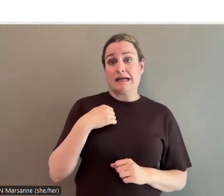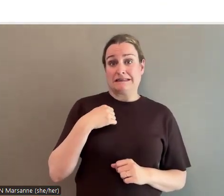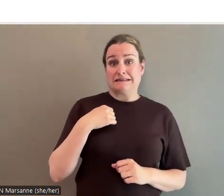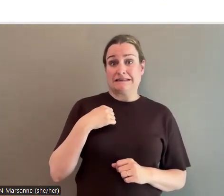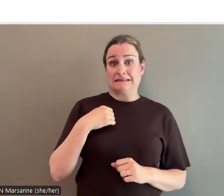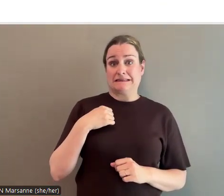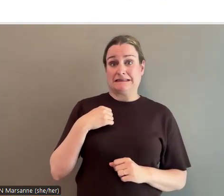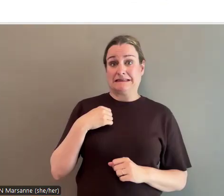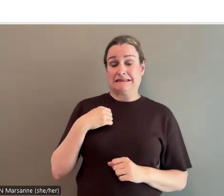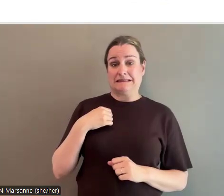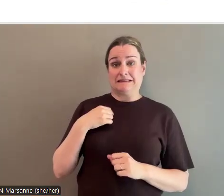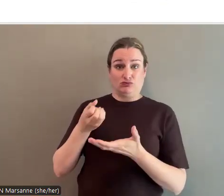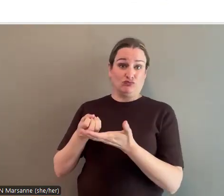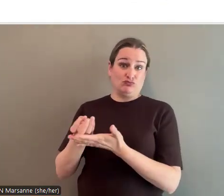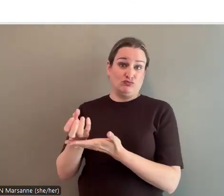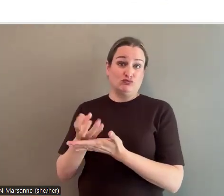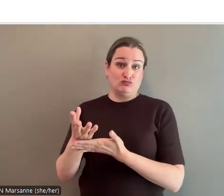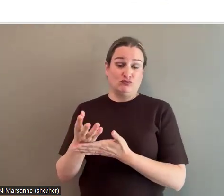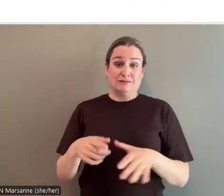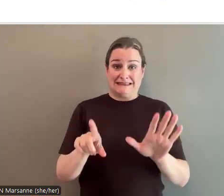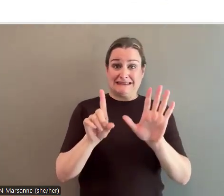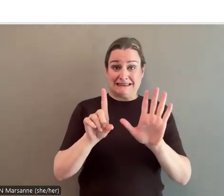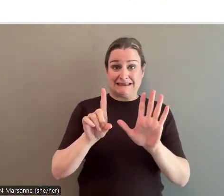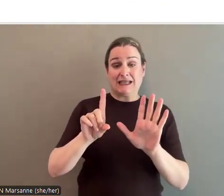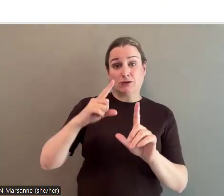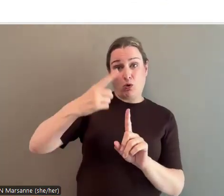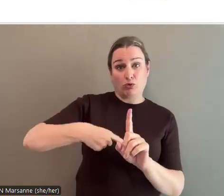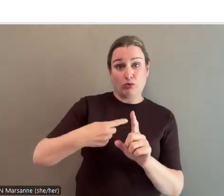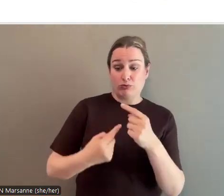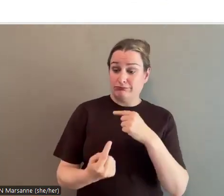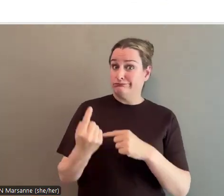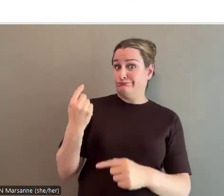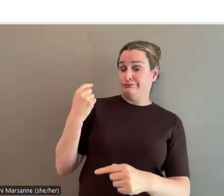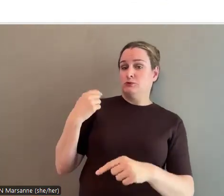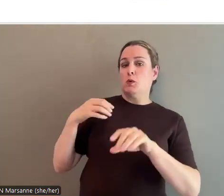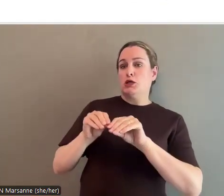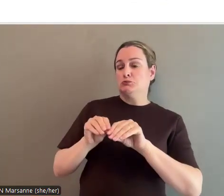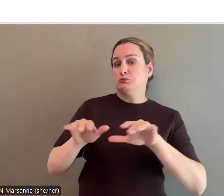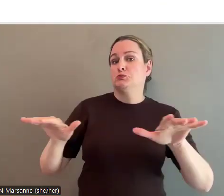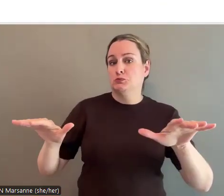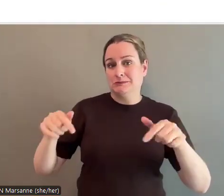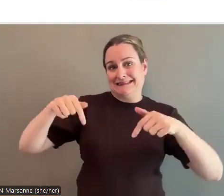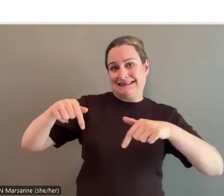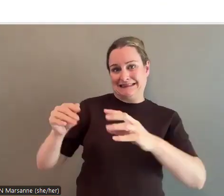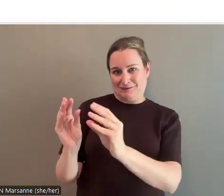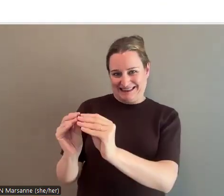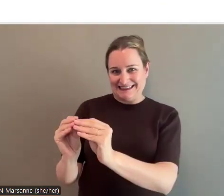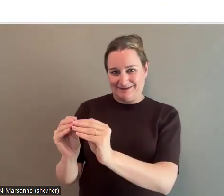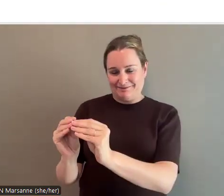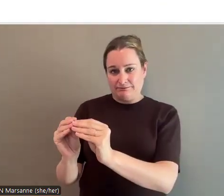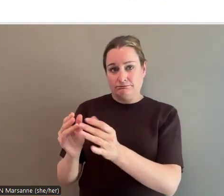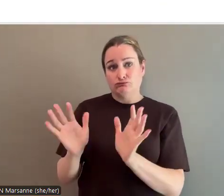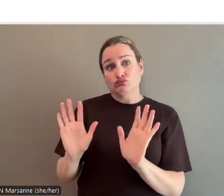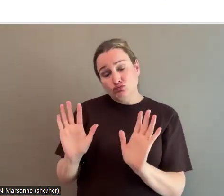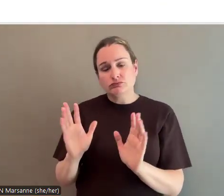gave you an update about this meeting 6 months before the meeting. And sometimes around March,